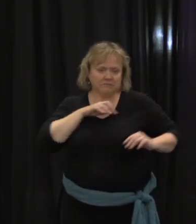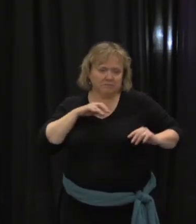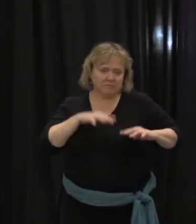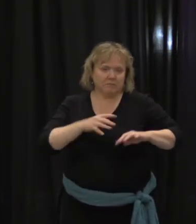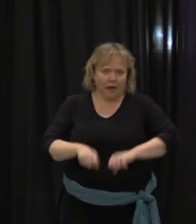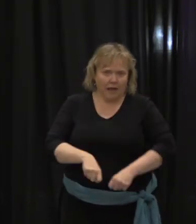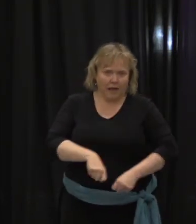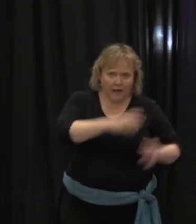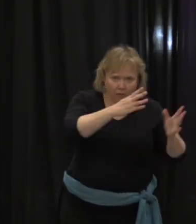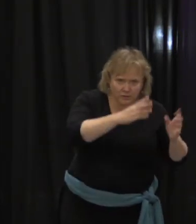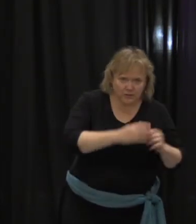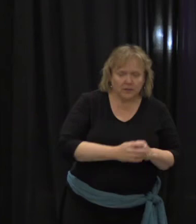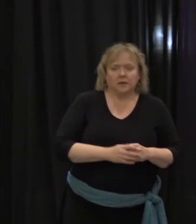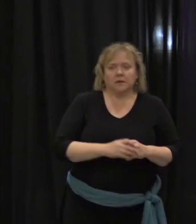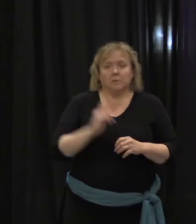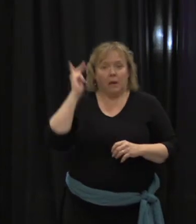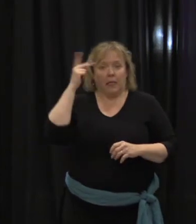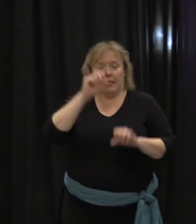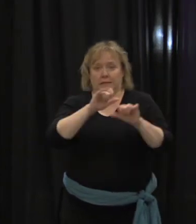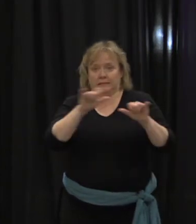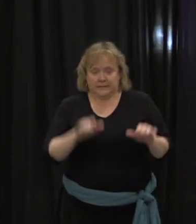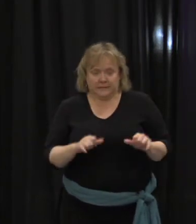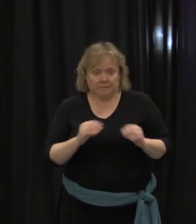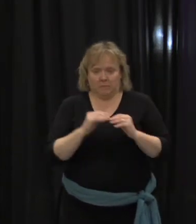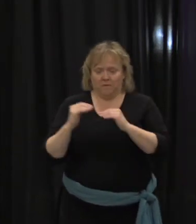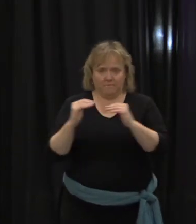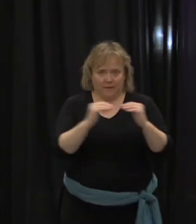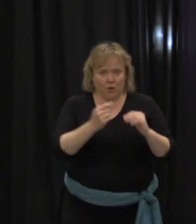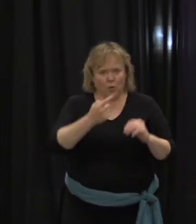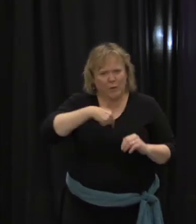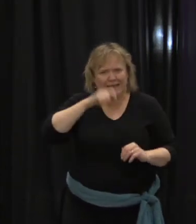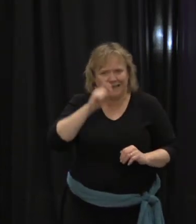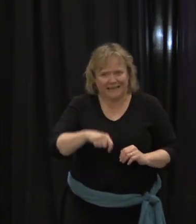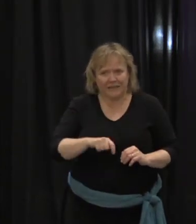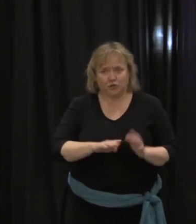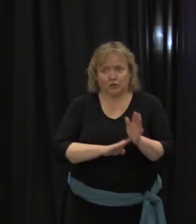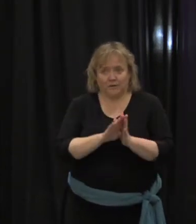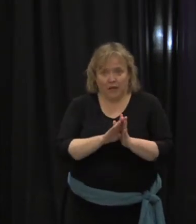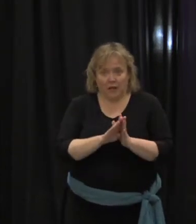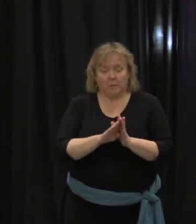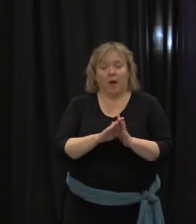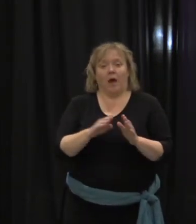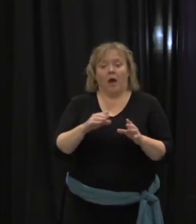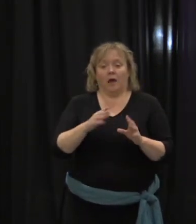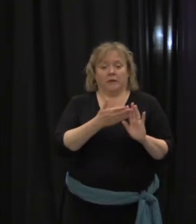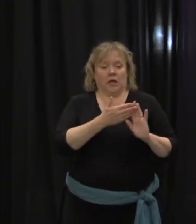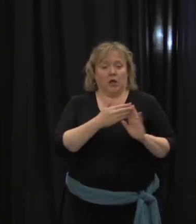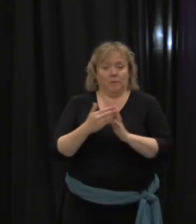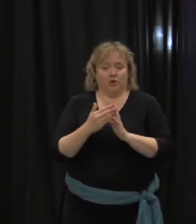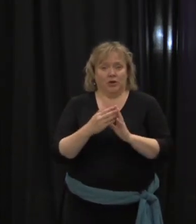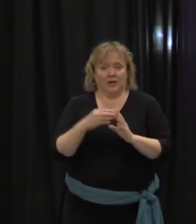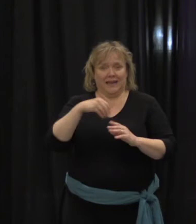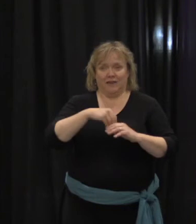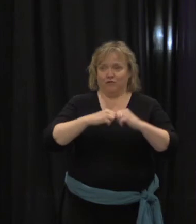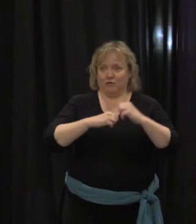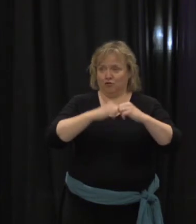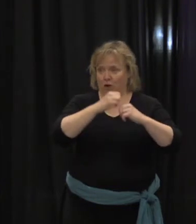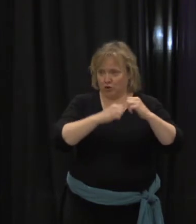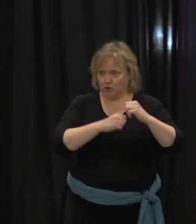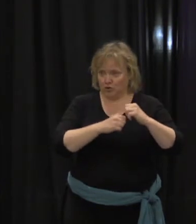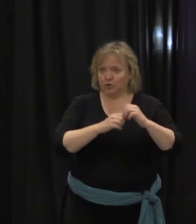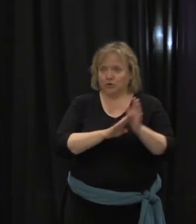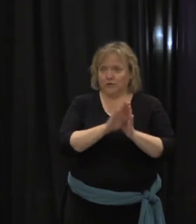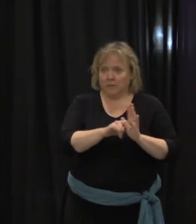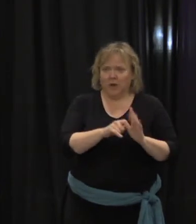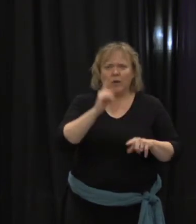need to build the community infrastructure that will be able to hold that. It is not enough just to shut down prisons and end the police